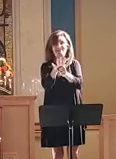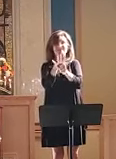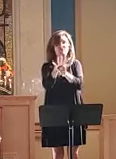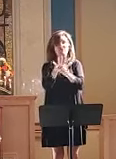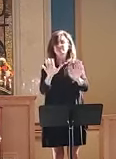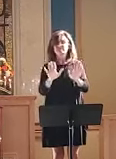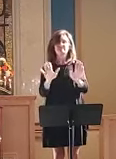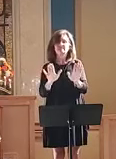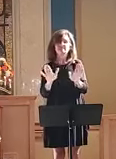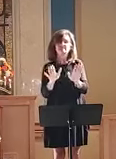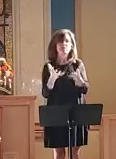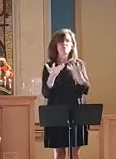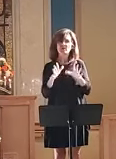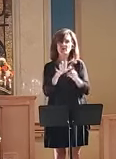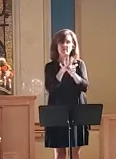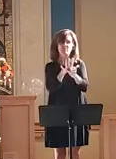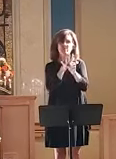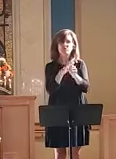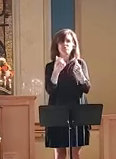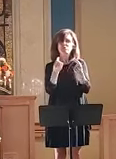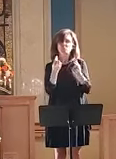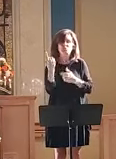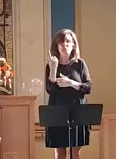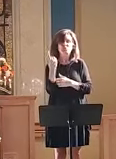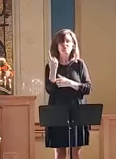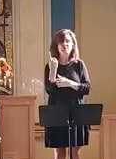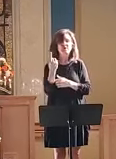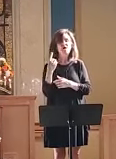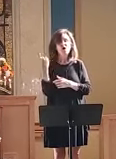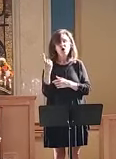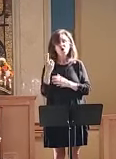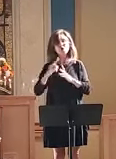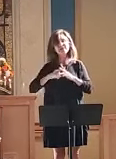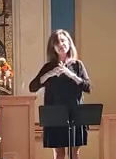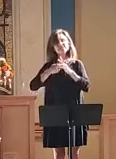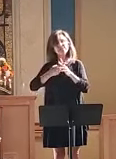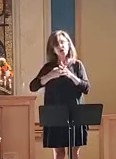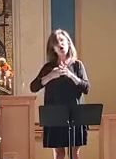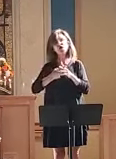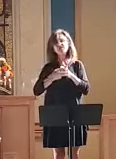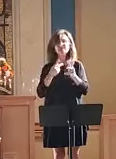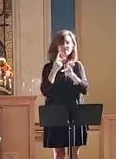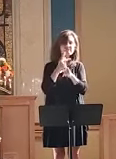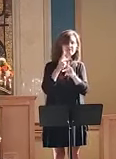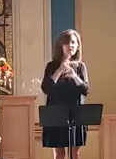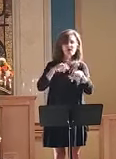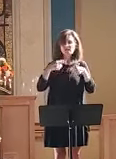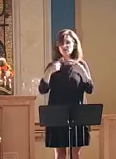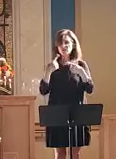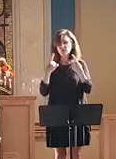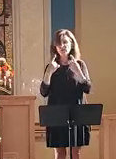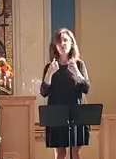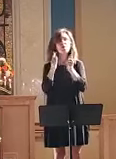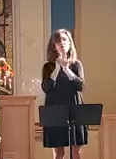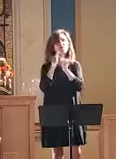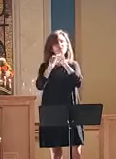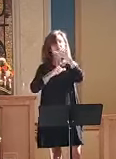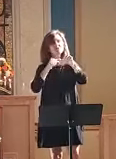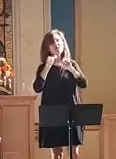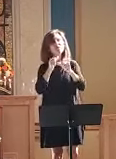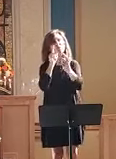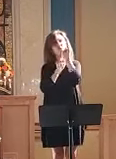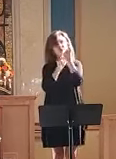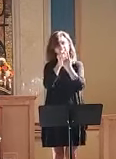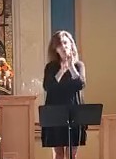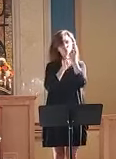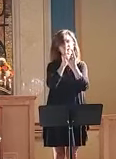stuff. We should always try to start settling disputes with others, one-on-one, frankly,